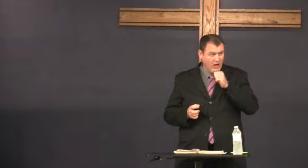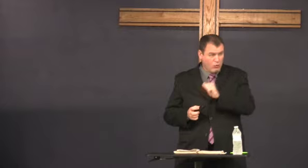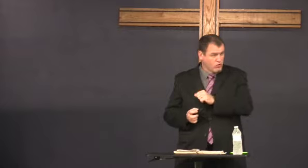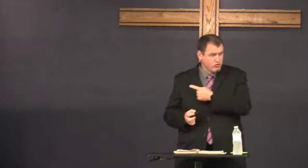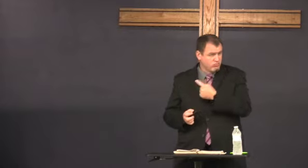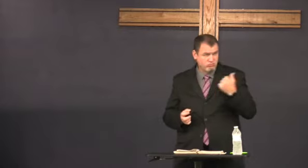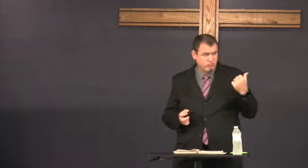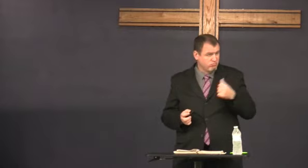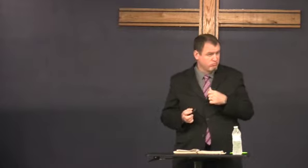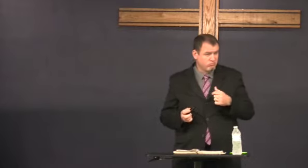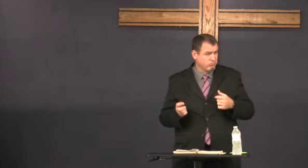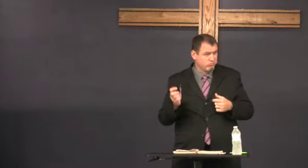fueled. You try this and it doesn't work.